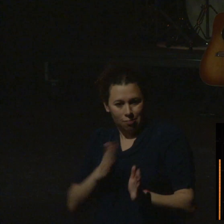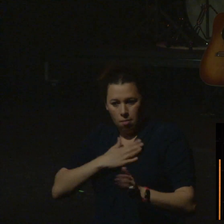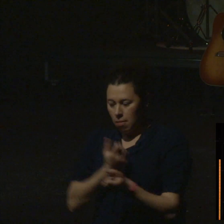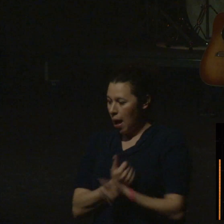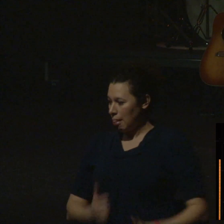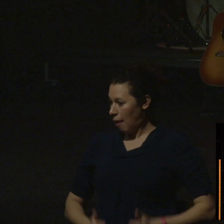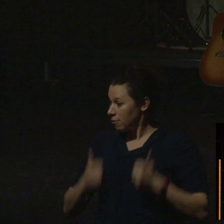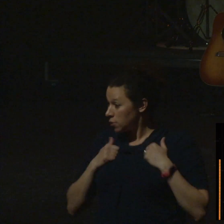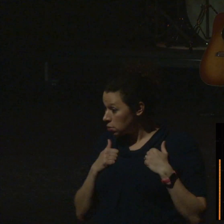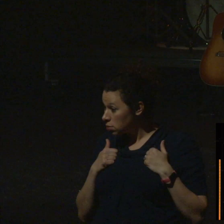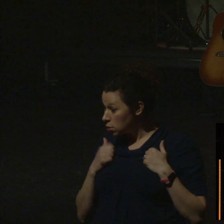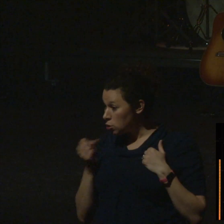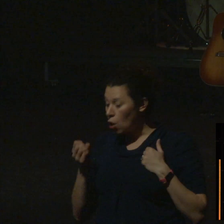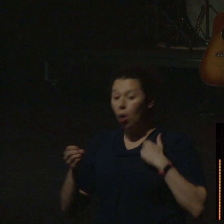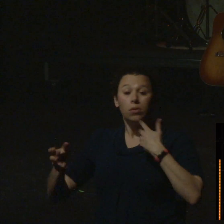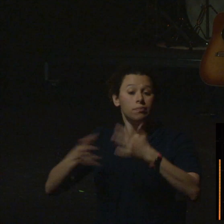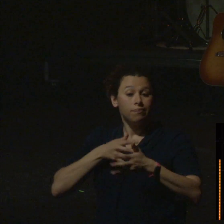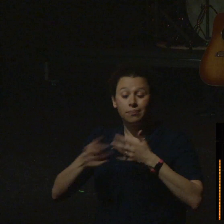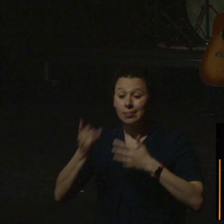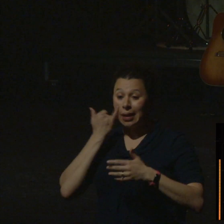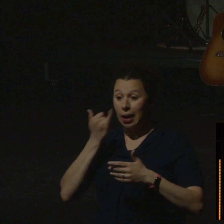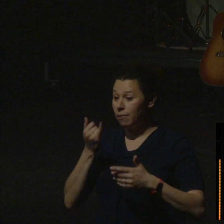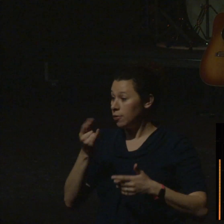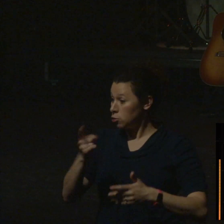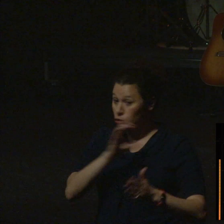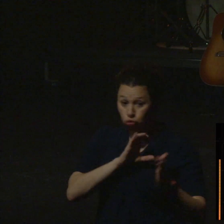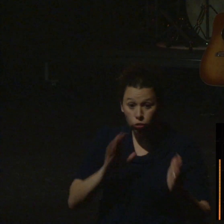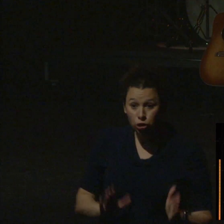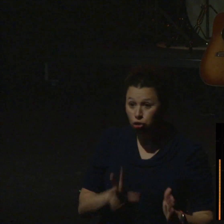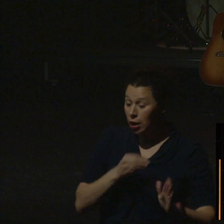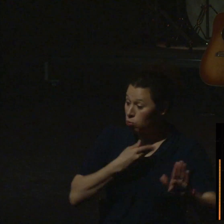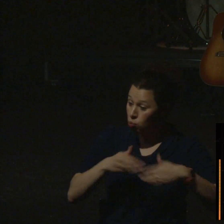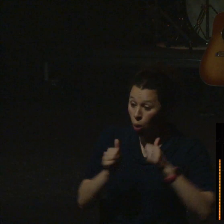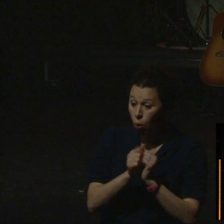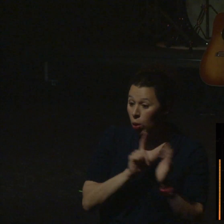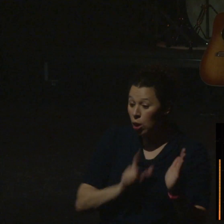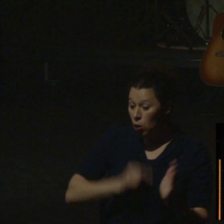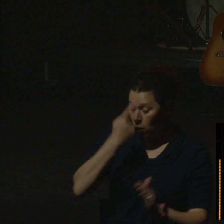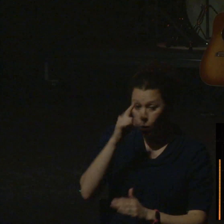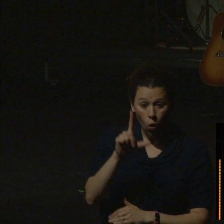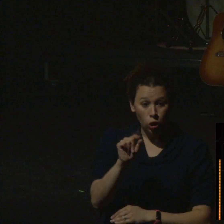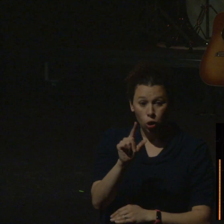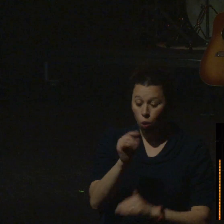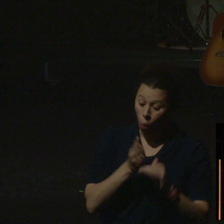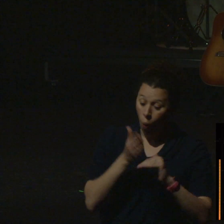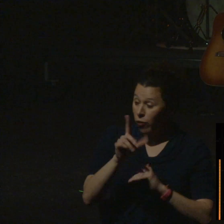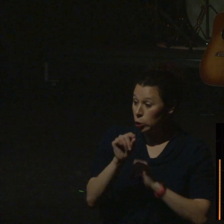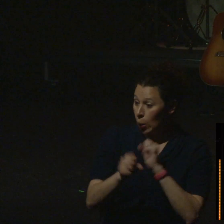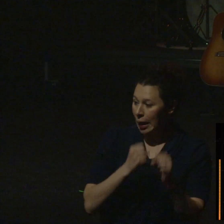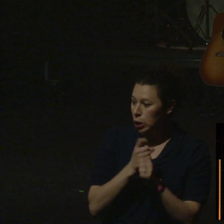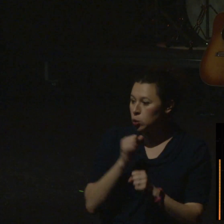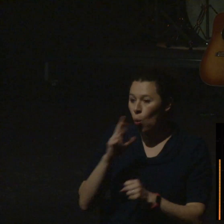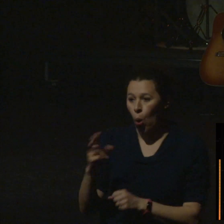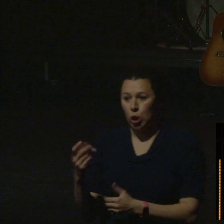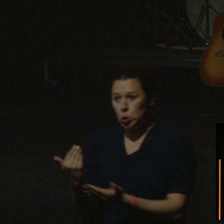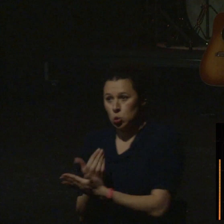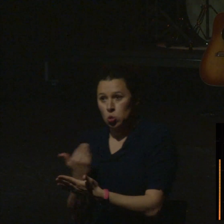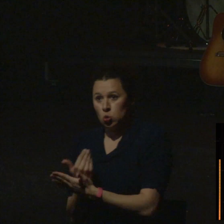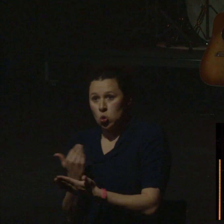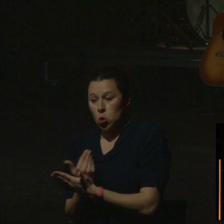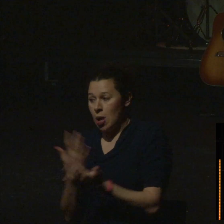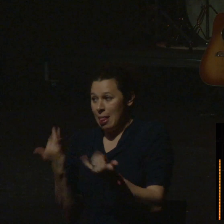you've been a Christian and lived and walking with the Lord for like 20 plus years, or you're like new to this and you're